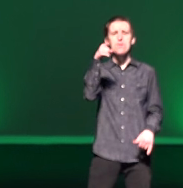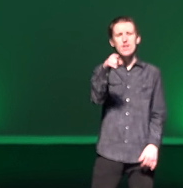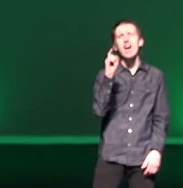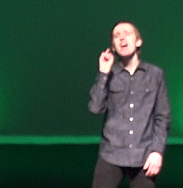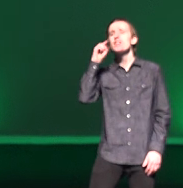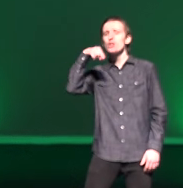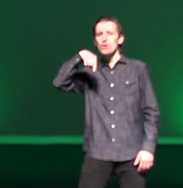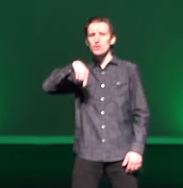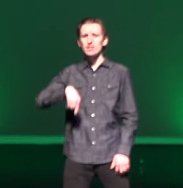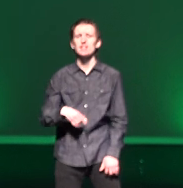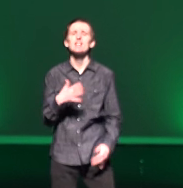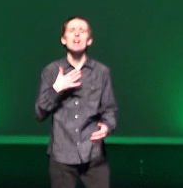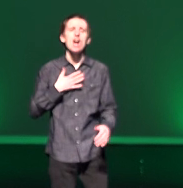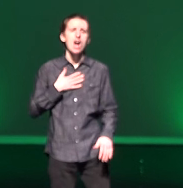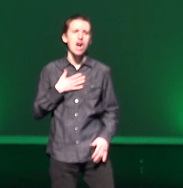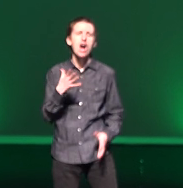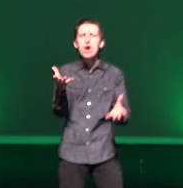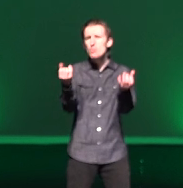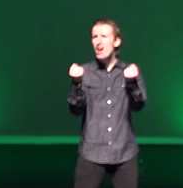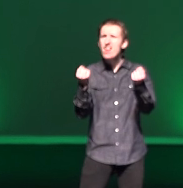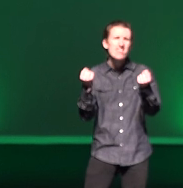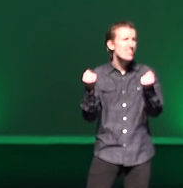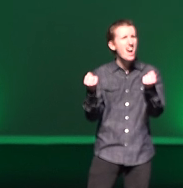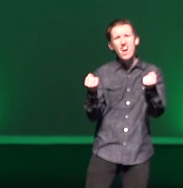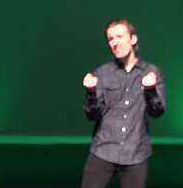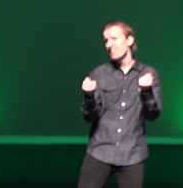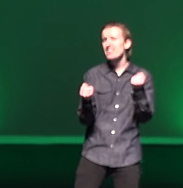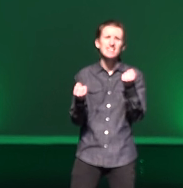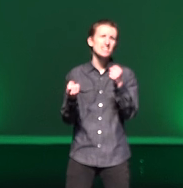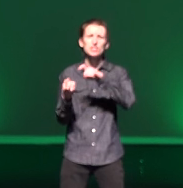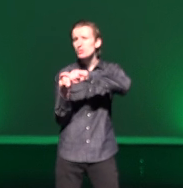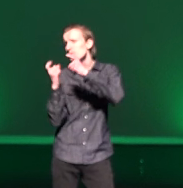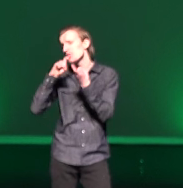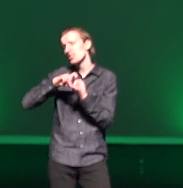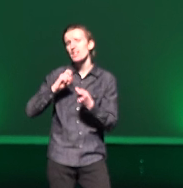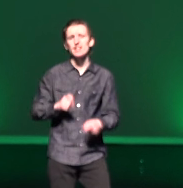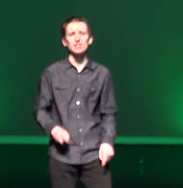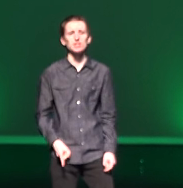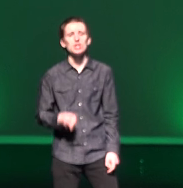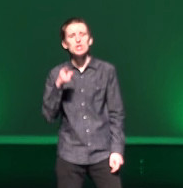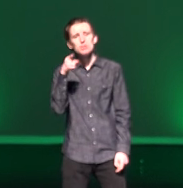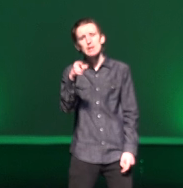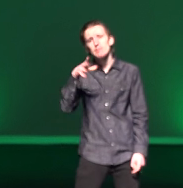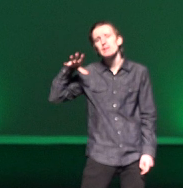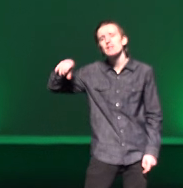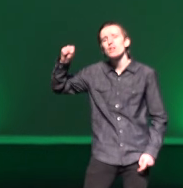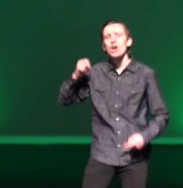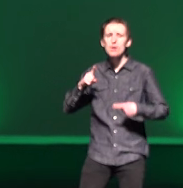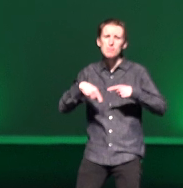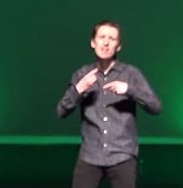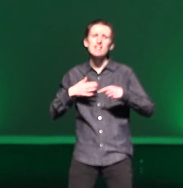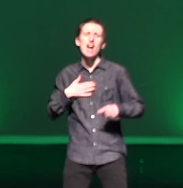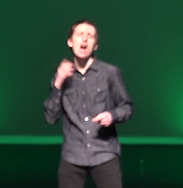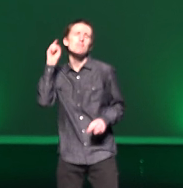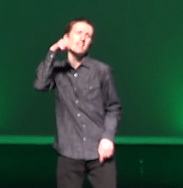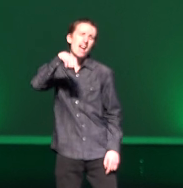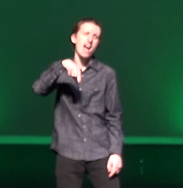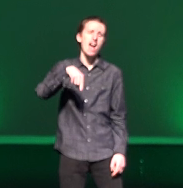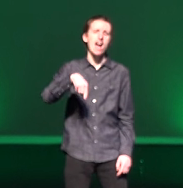that you're here I want nothing to change You pick me up when I'm down